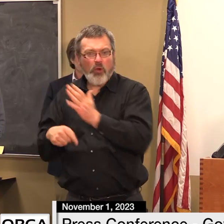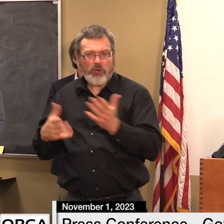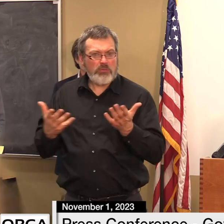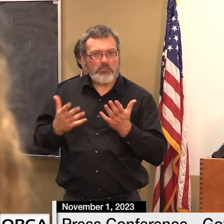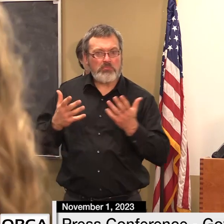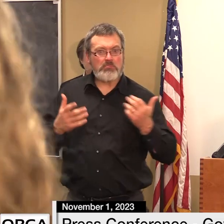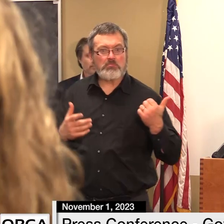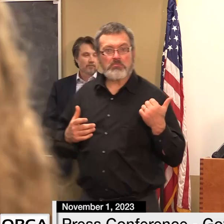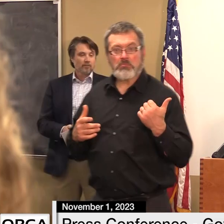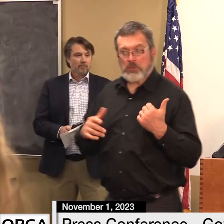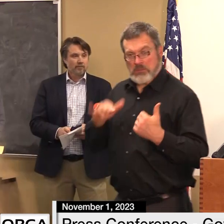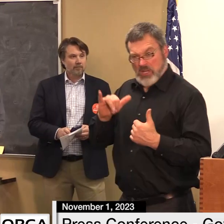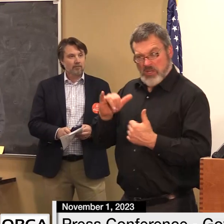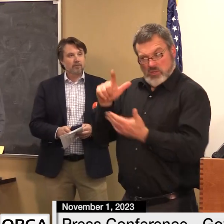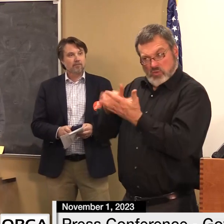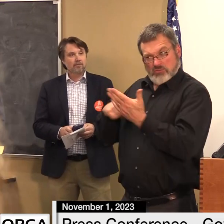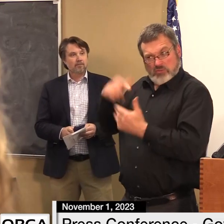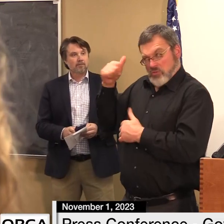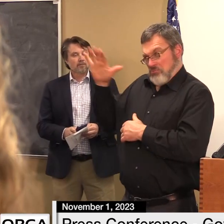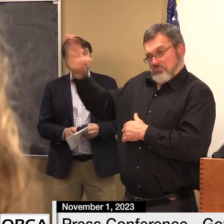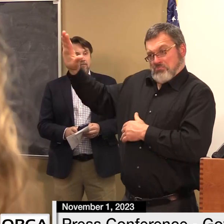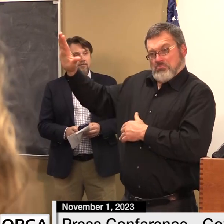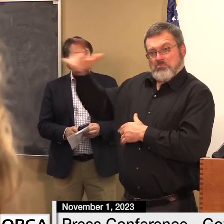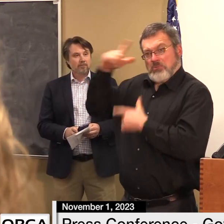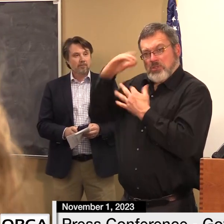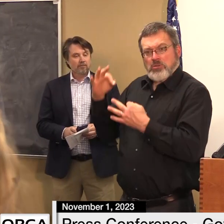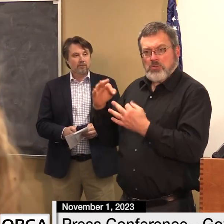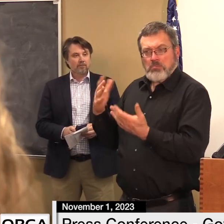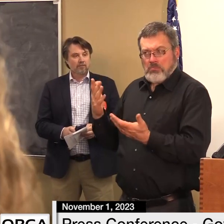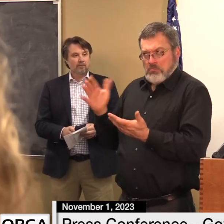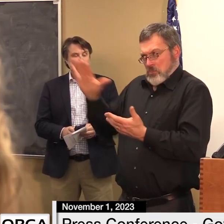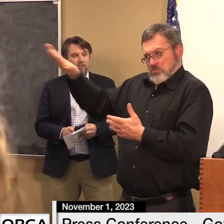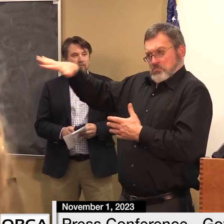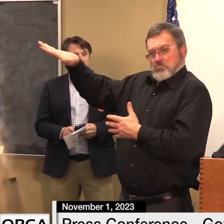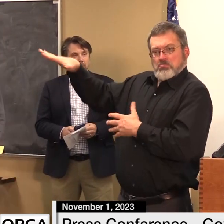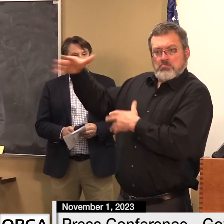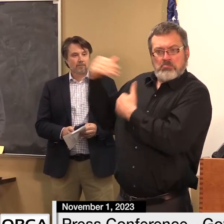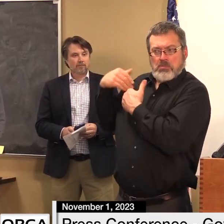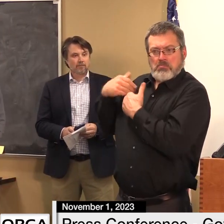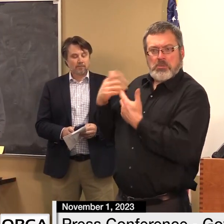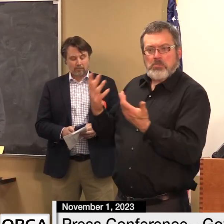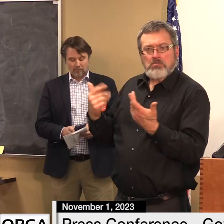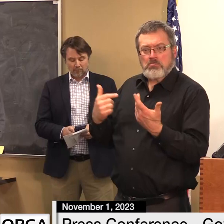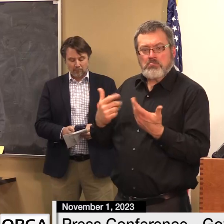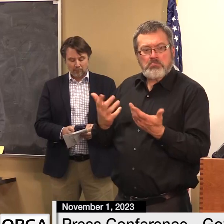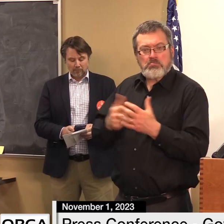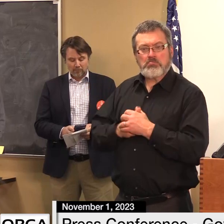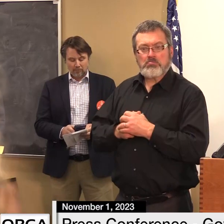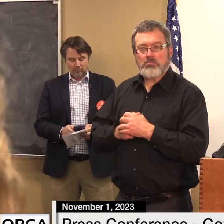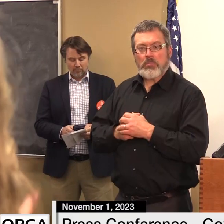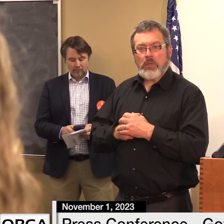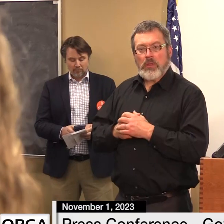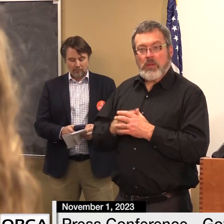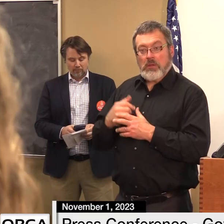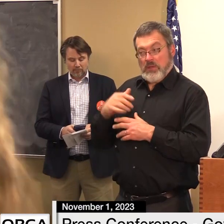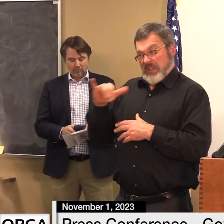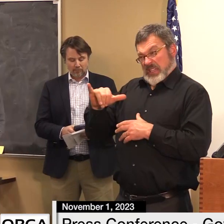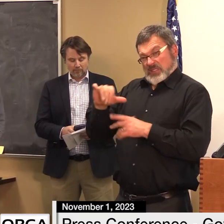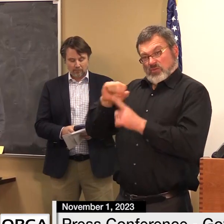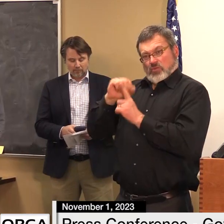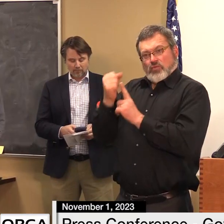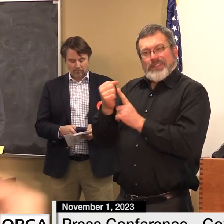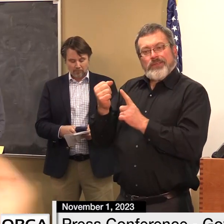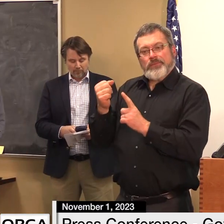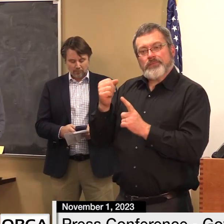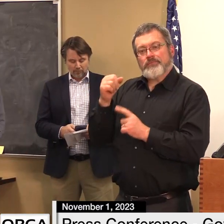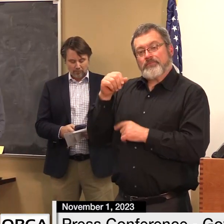make. The state's attorney has that in their prerogative. But I would say under the circumstances, depending on the